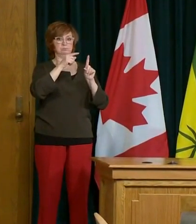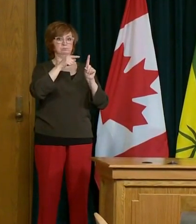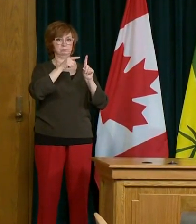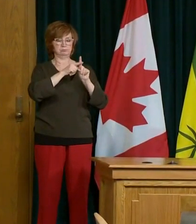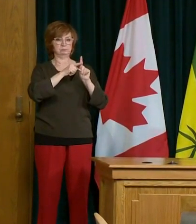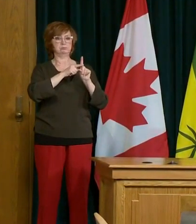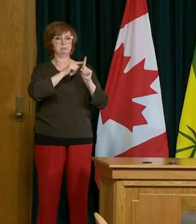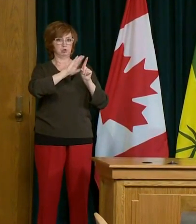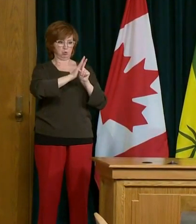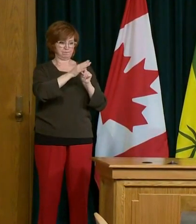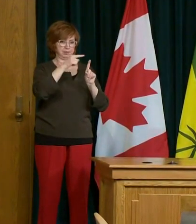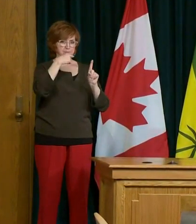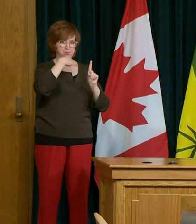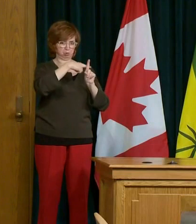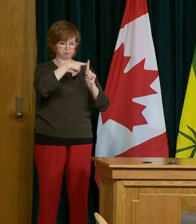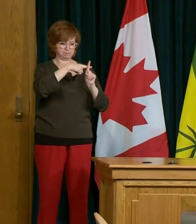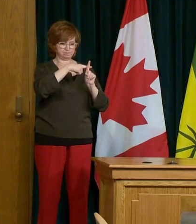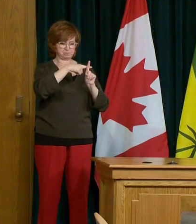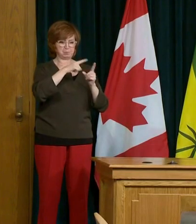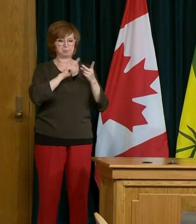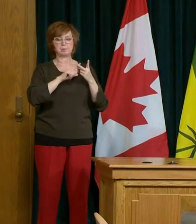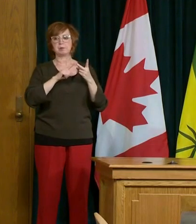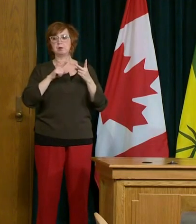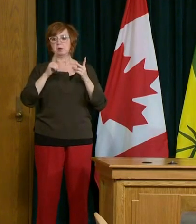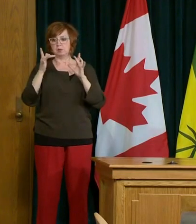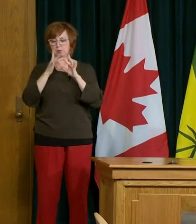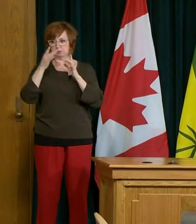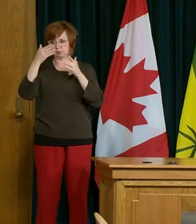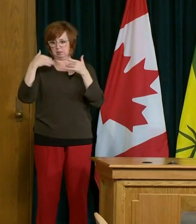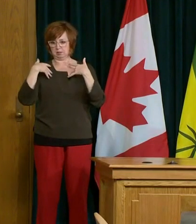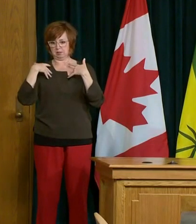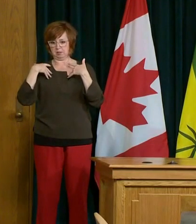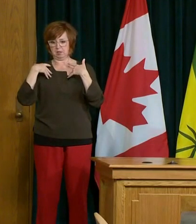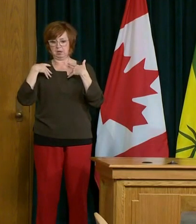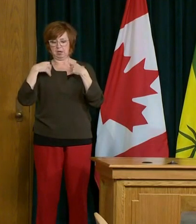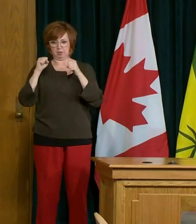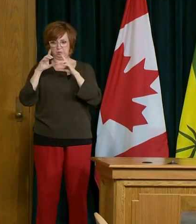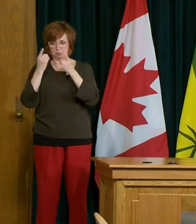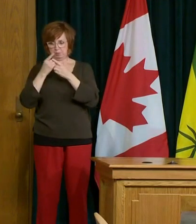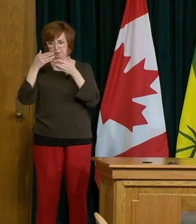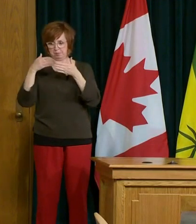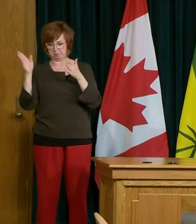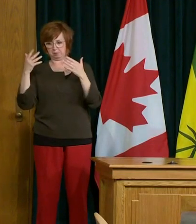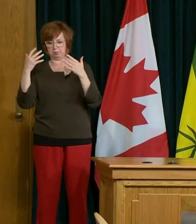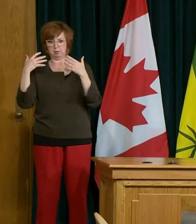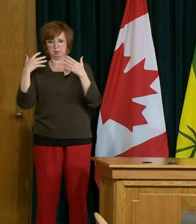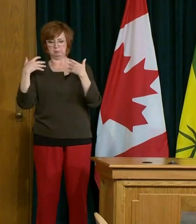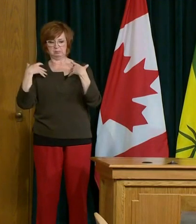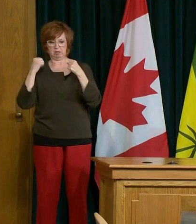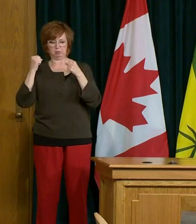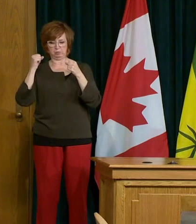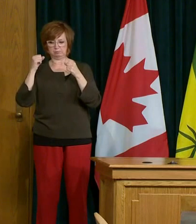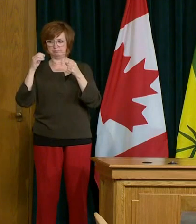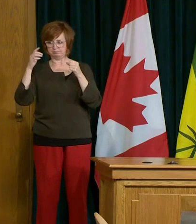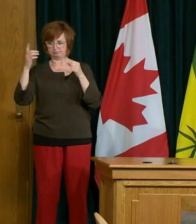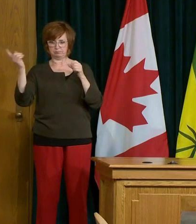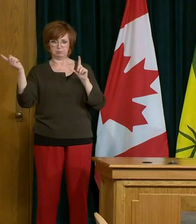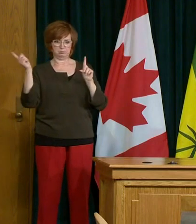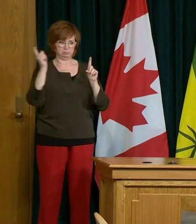Still, in the vast majority of cases, the person recovers after 2 weeks and then is free to go about in terms of